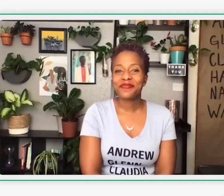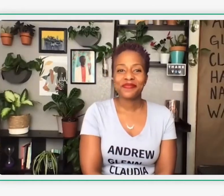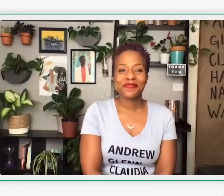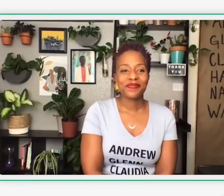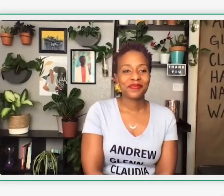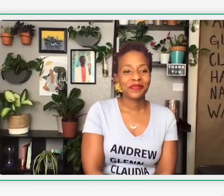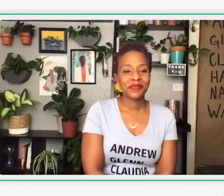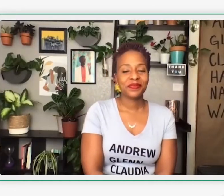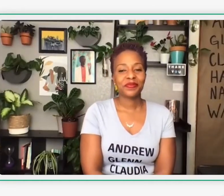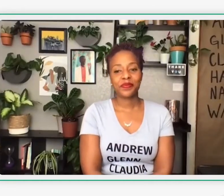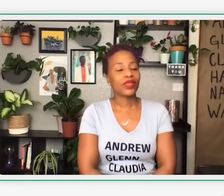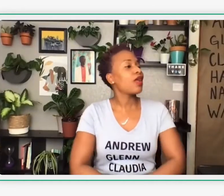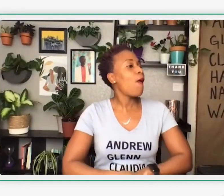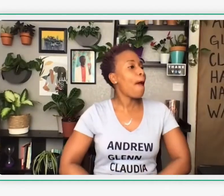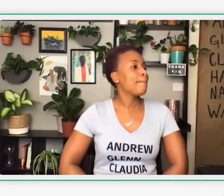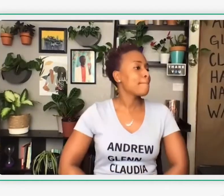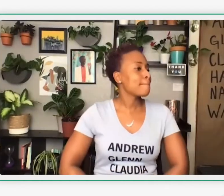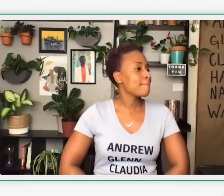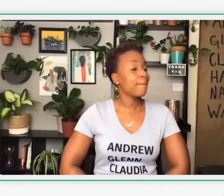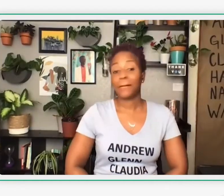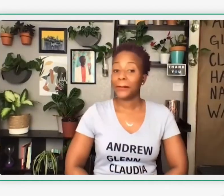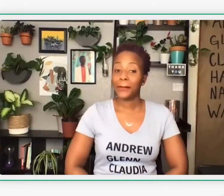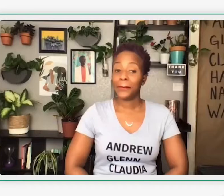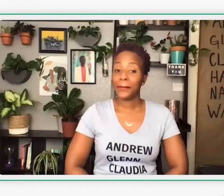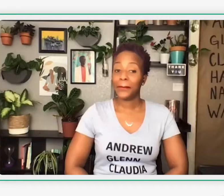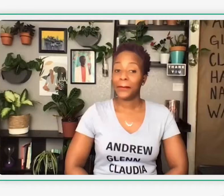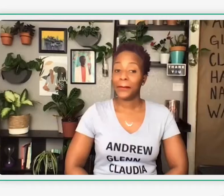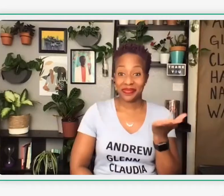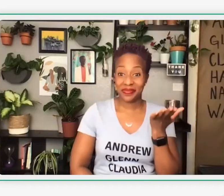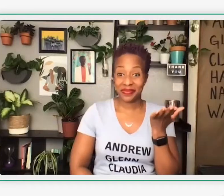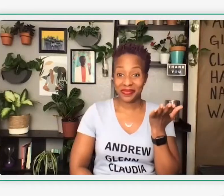would very much appreciate that. Next slide.